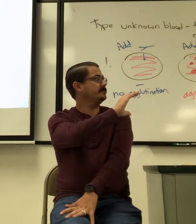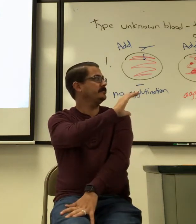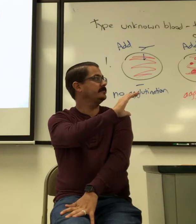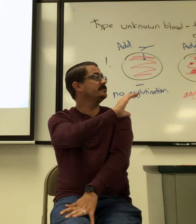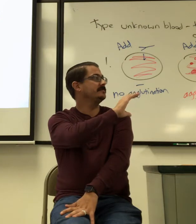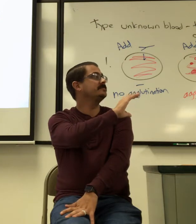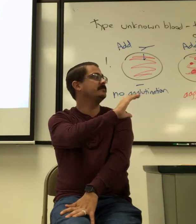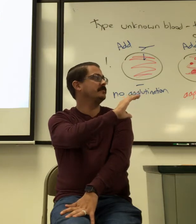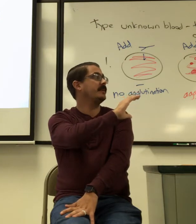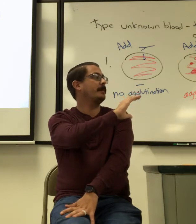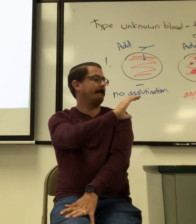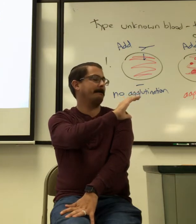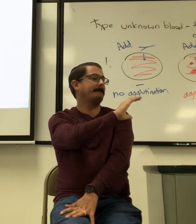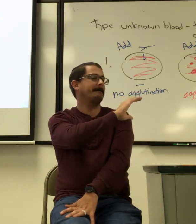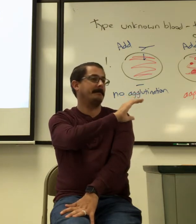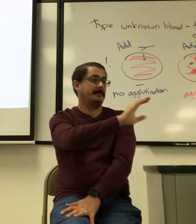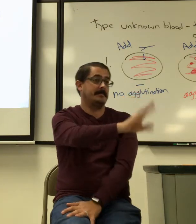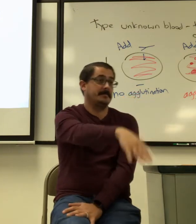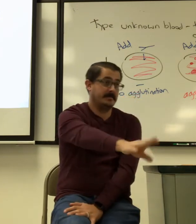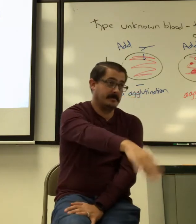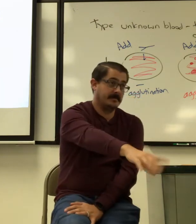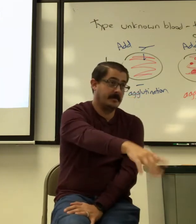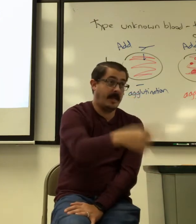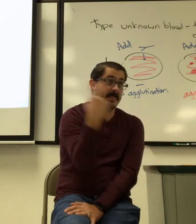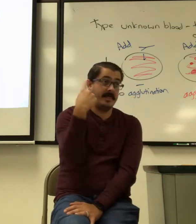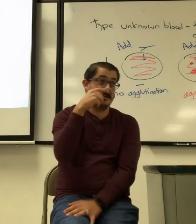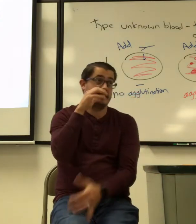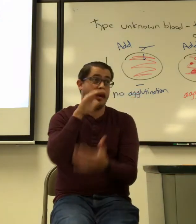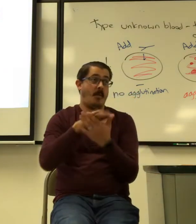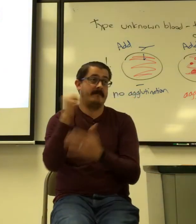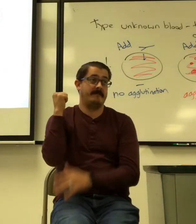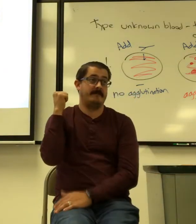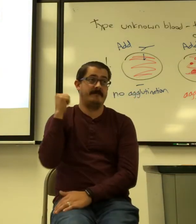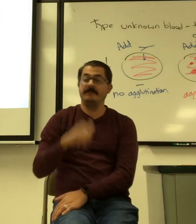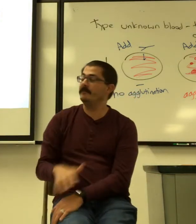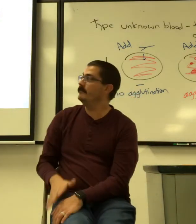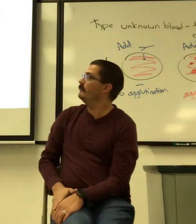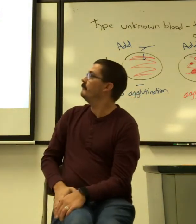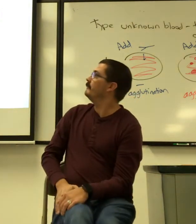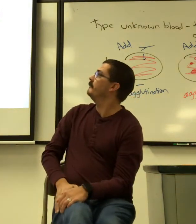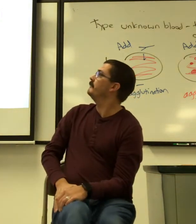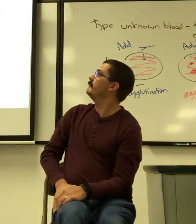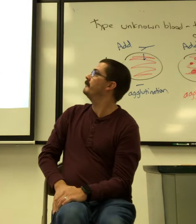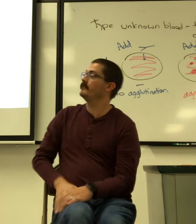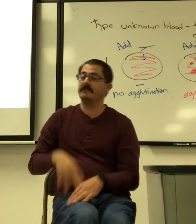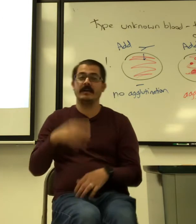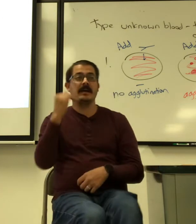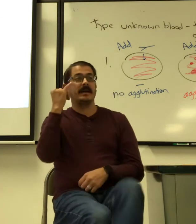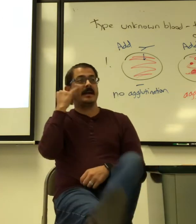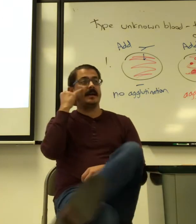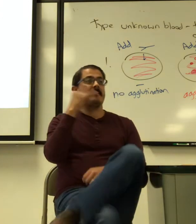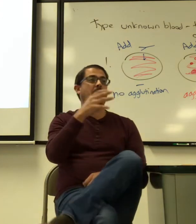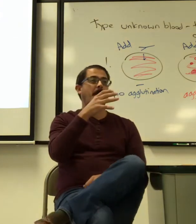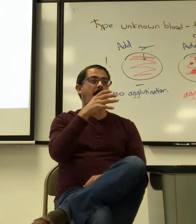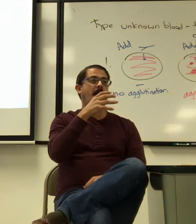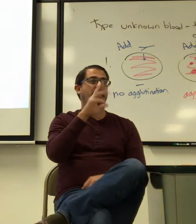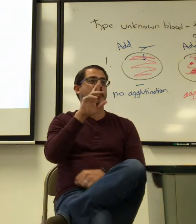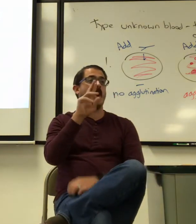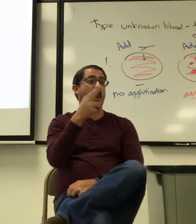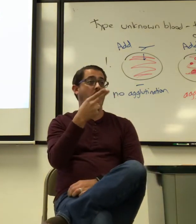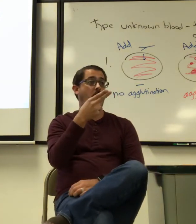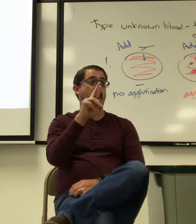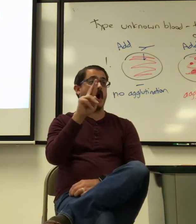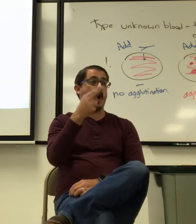It's called, what's not good, erythroblastosis fetalis. So let's say mom is Rh negative. It's pretty rare to be